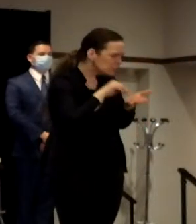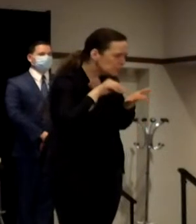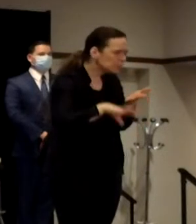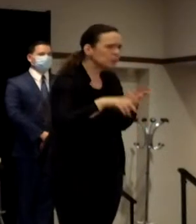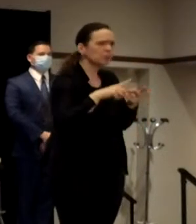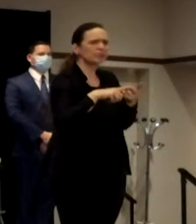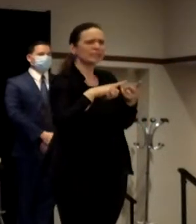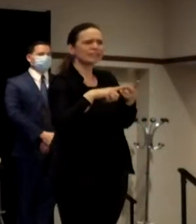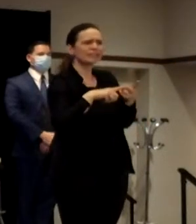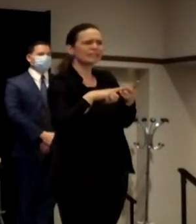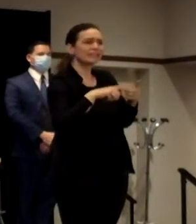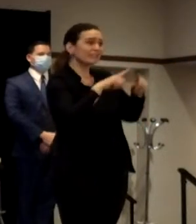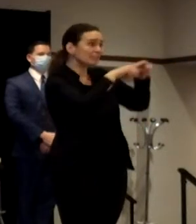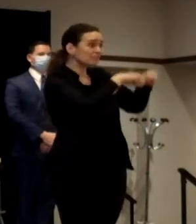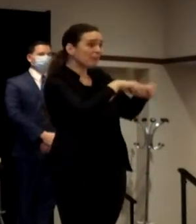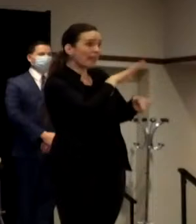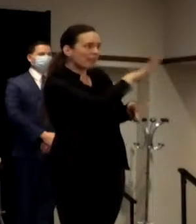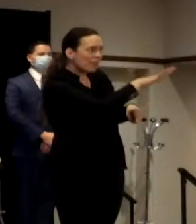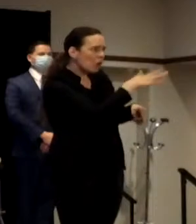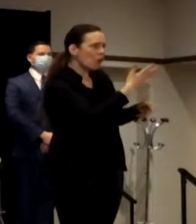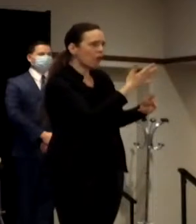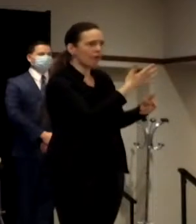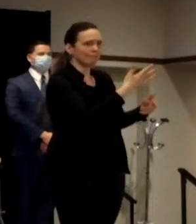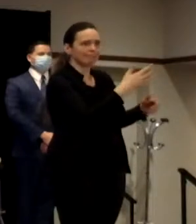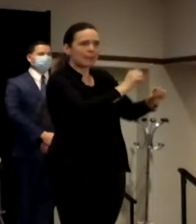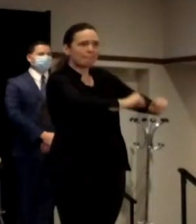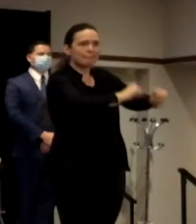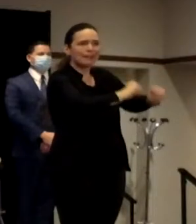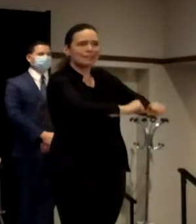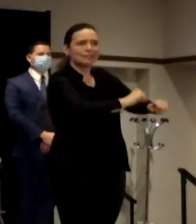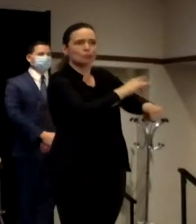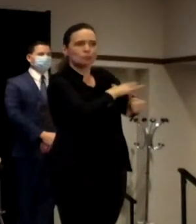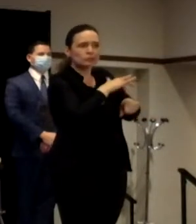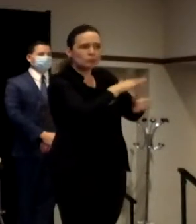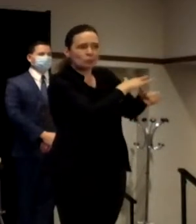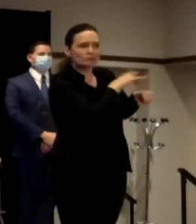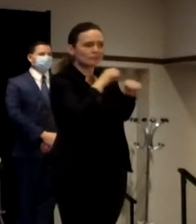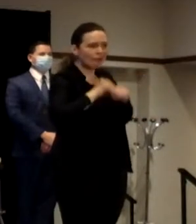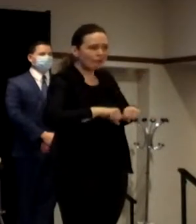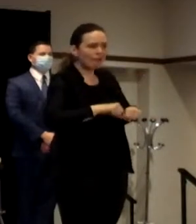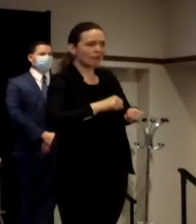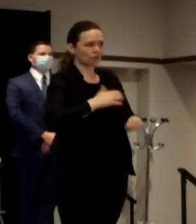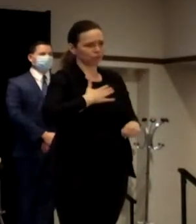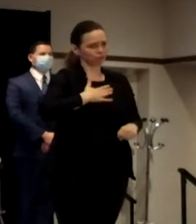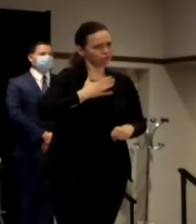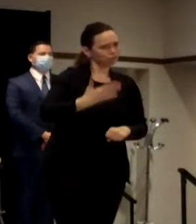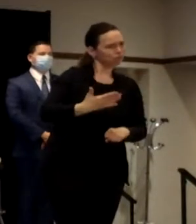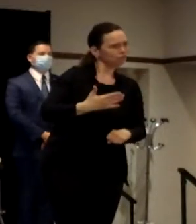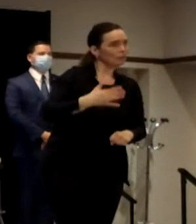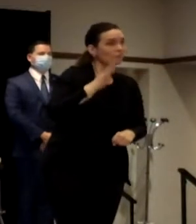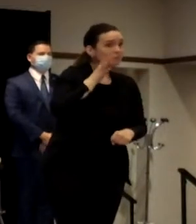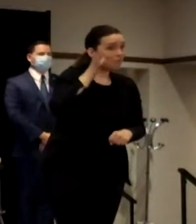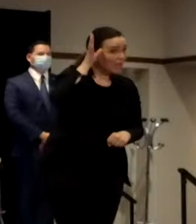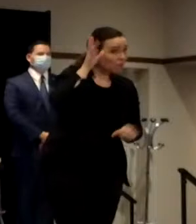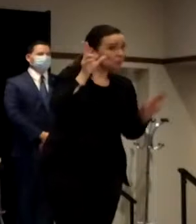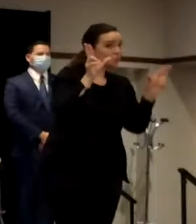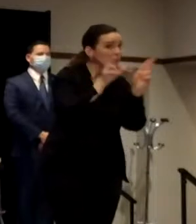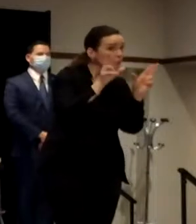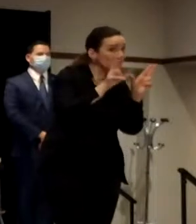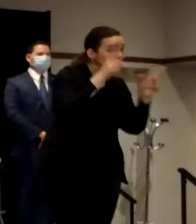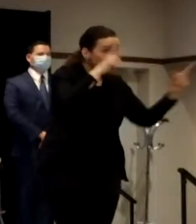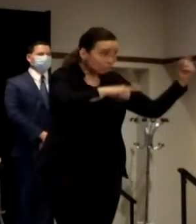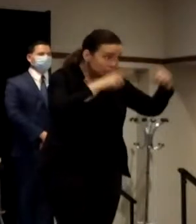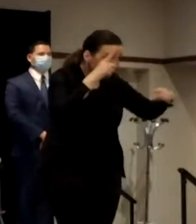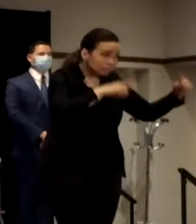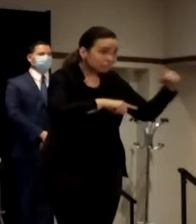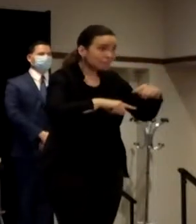resources are, depending on what the willing stakeholders are, because the parents' participation is the crucial here. I